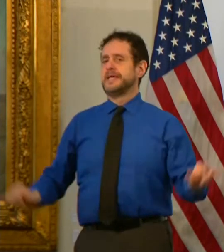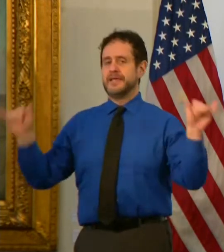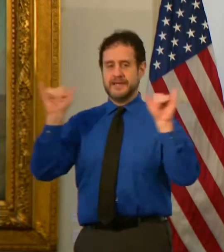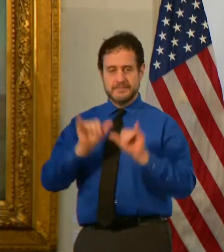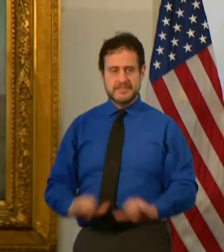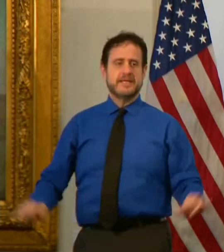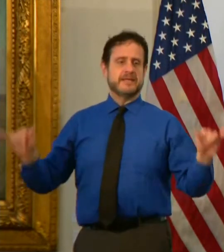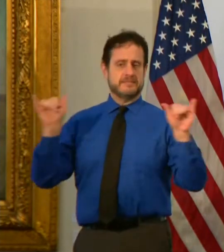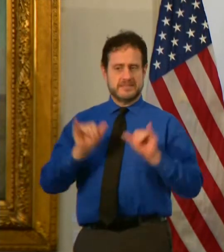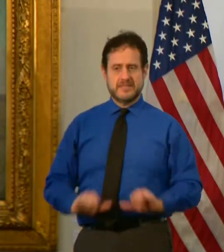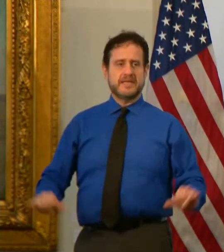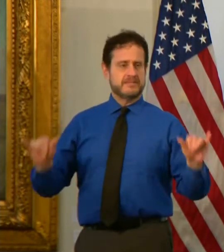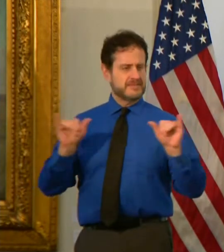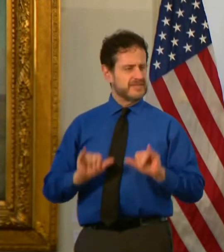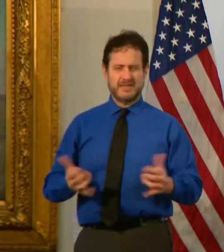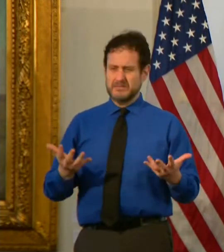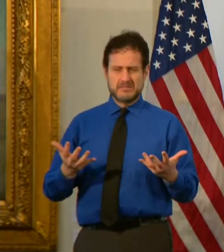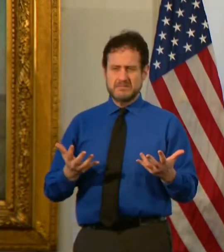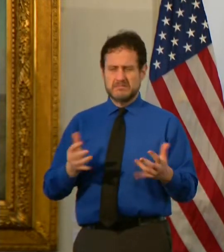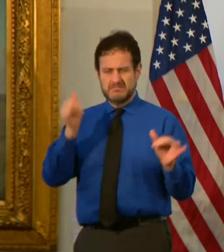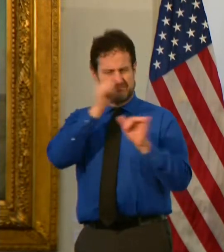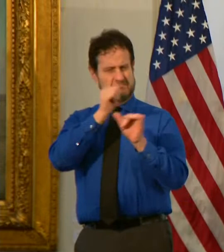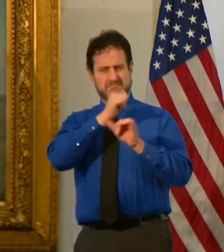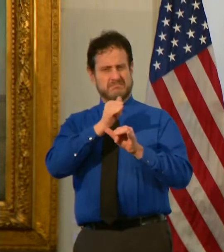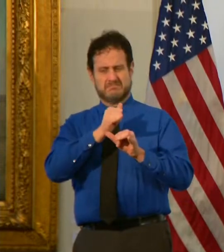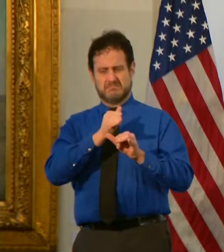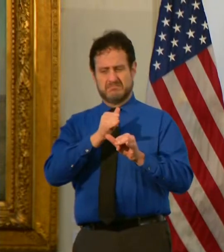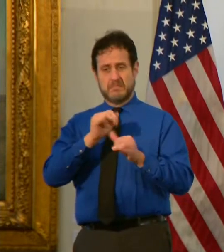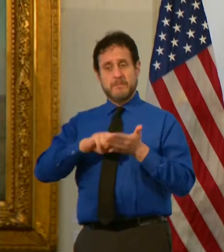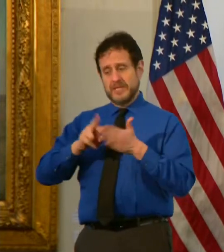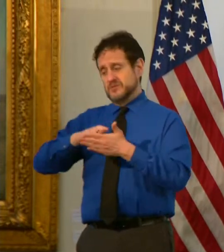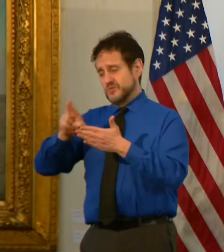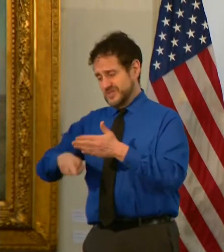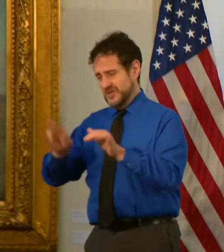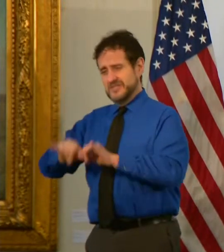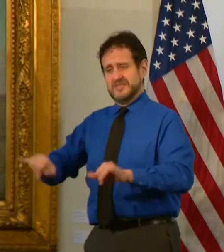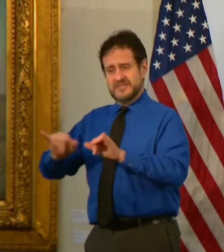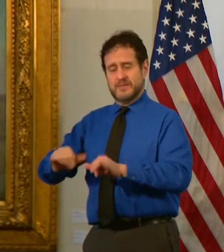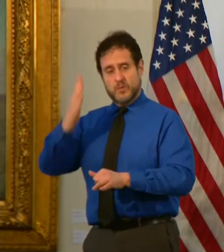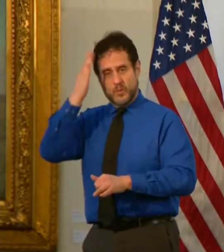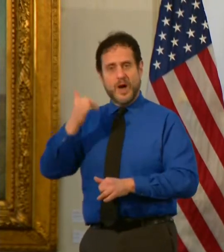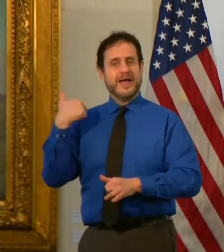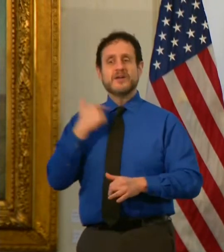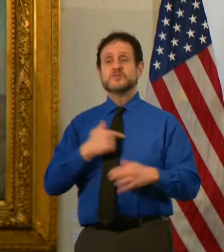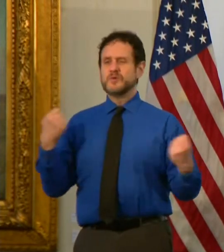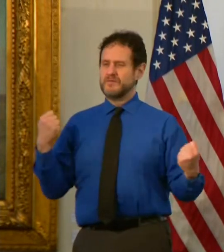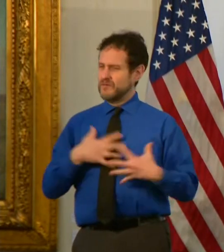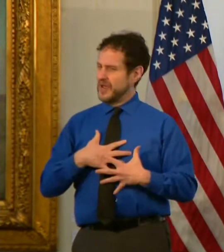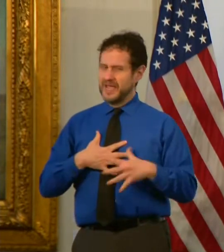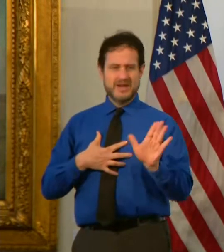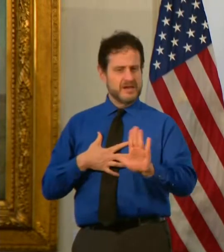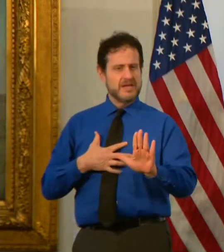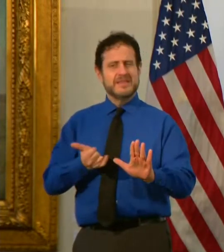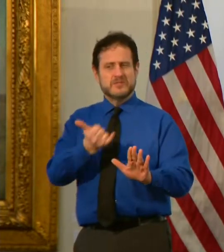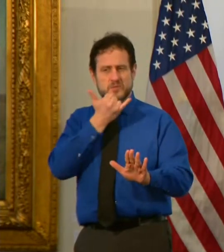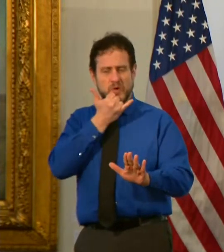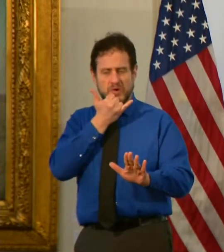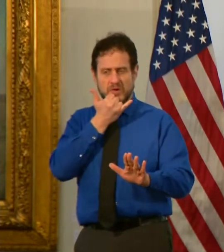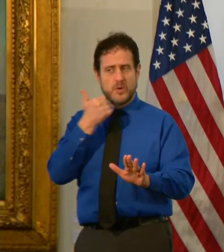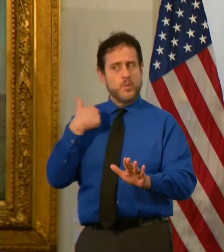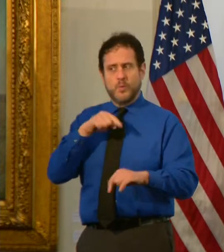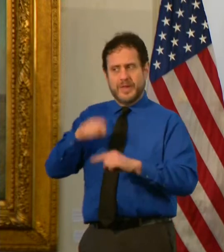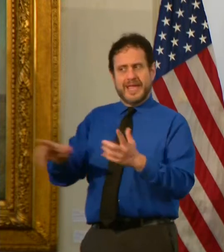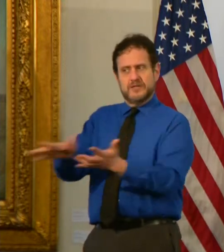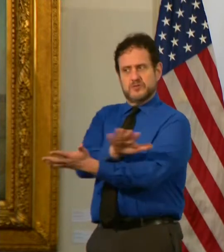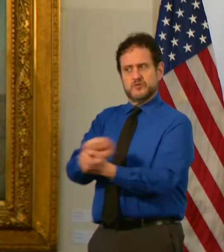done over and over again and gotten the same result because we are afraid and we devastate communities